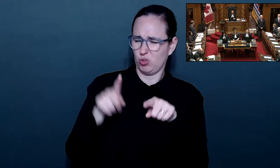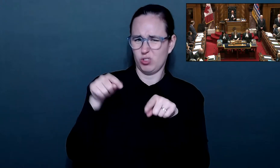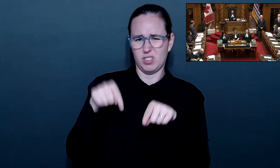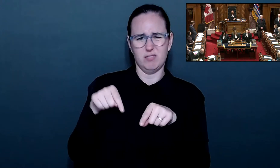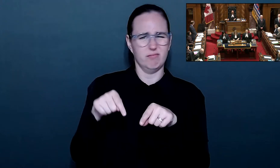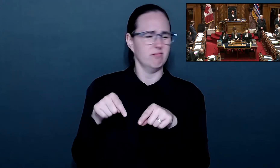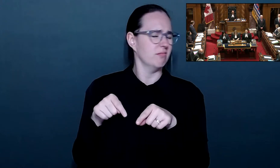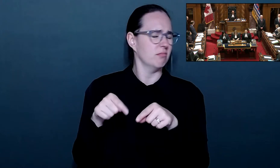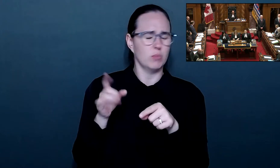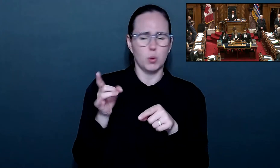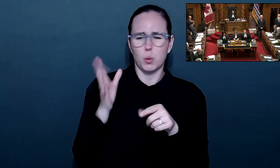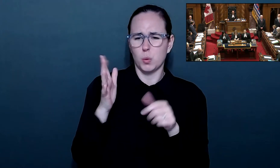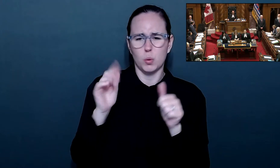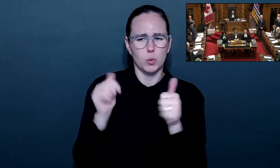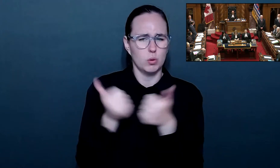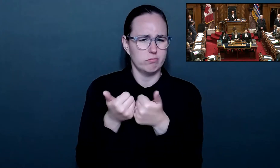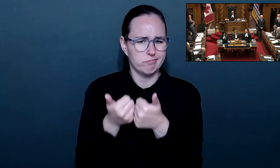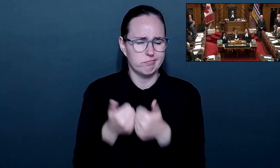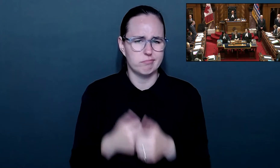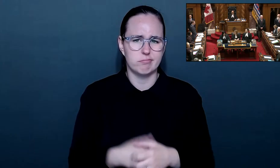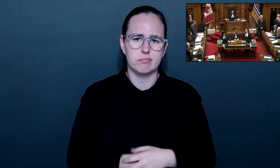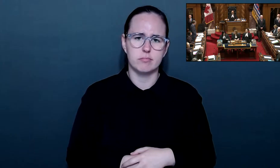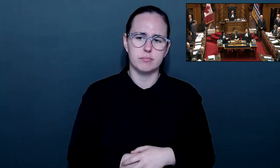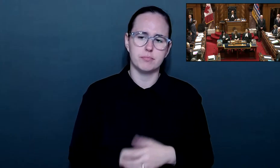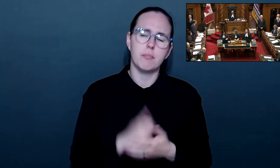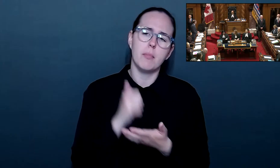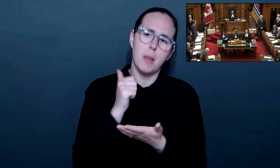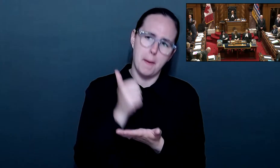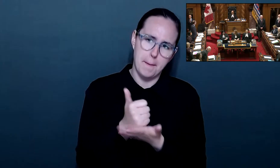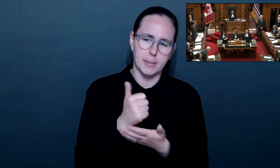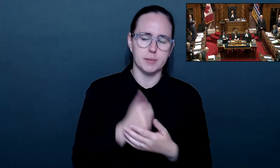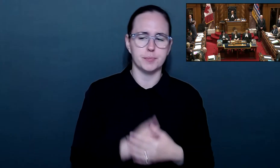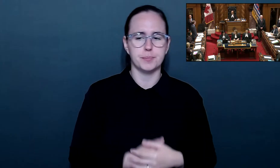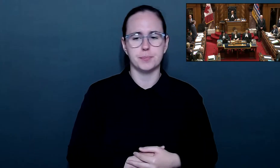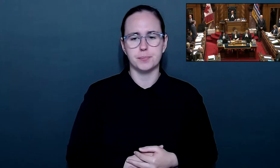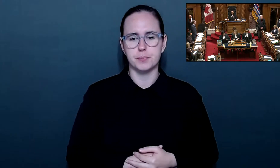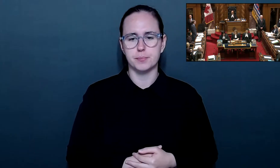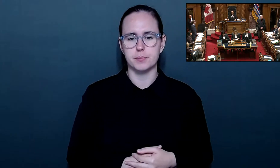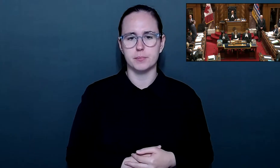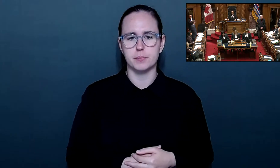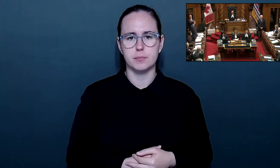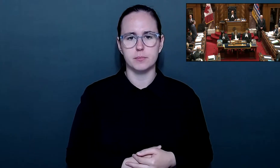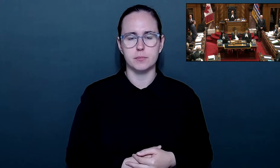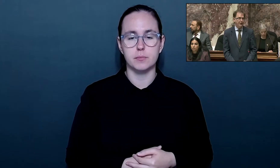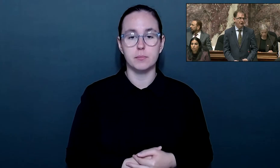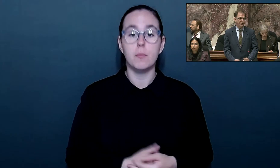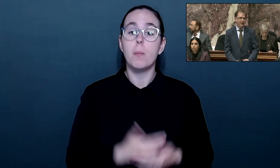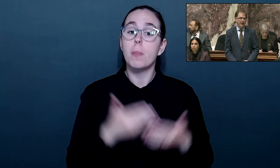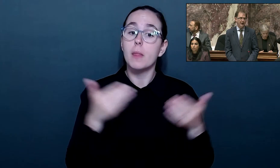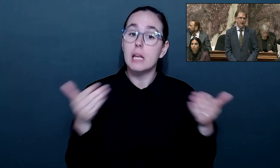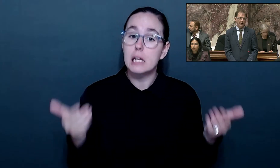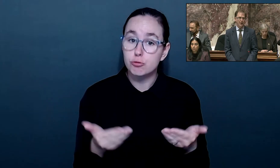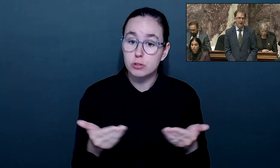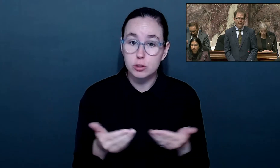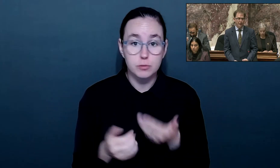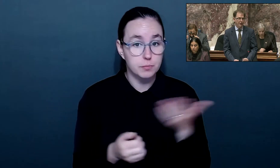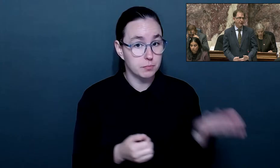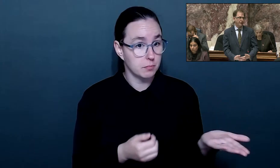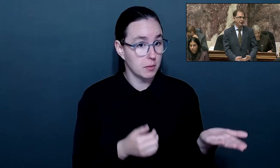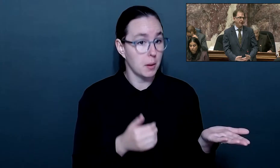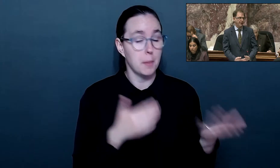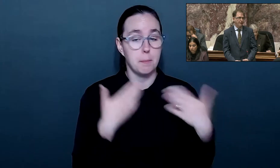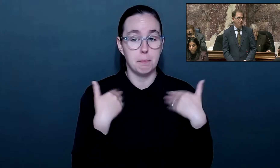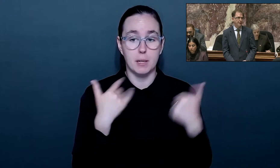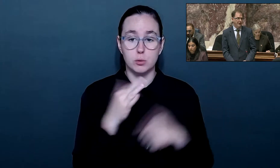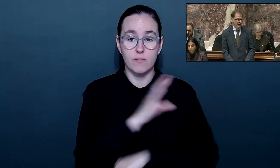Introduction by members. Minister of Energy. Thank you very much, Honourable Speaker. Today, April 30th,